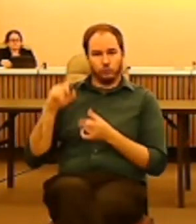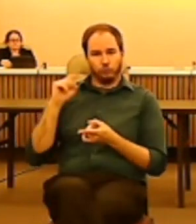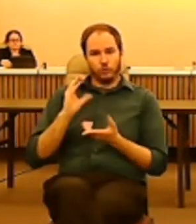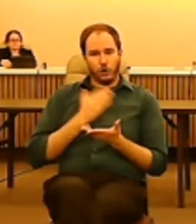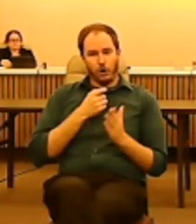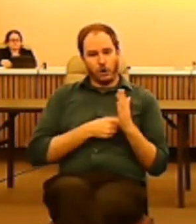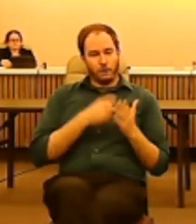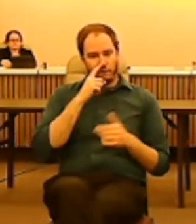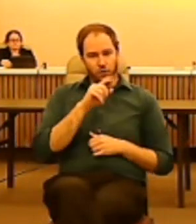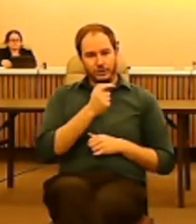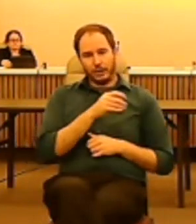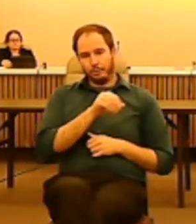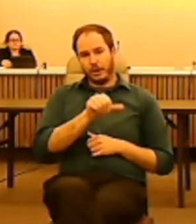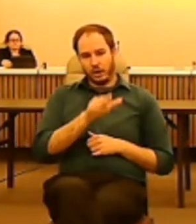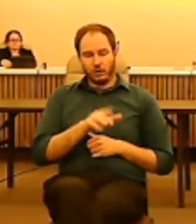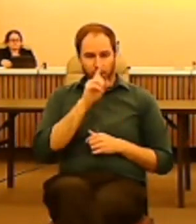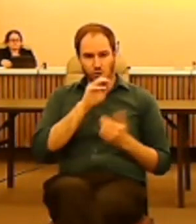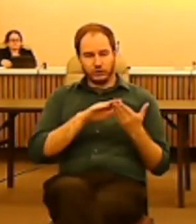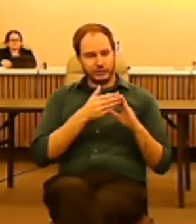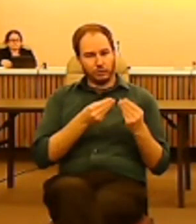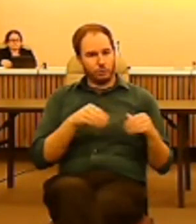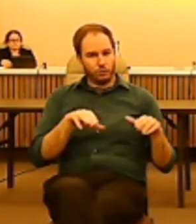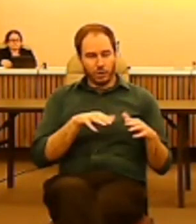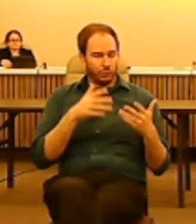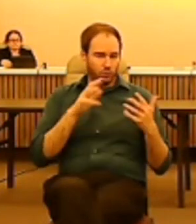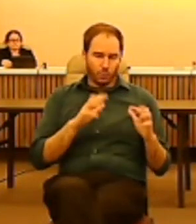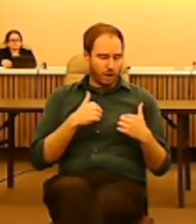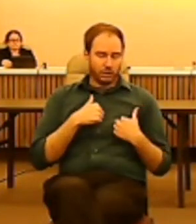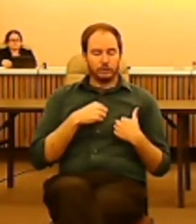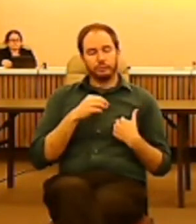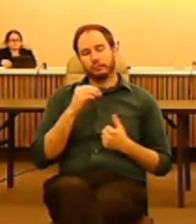to taxpayers, to town, you know, property taxpayers.